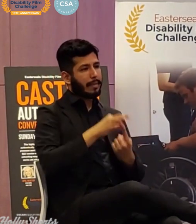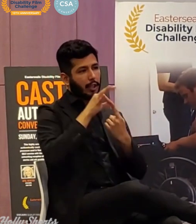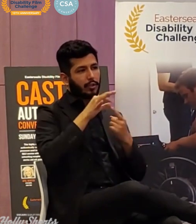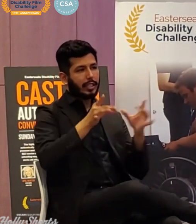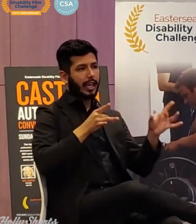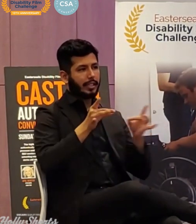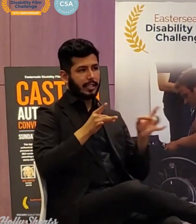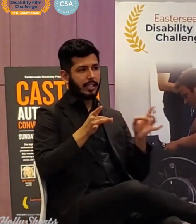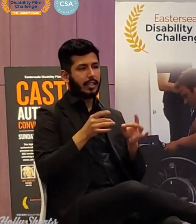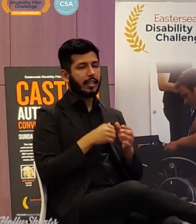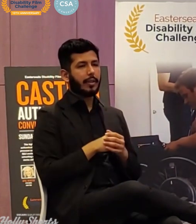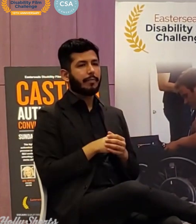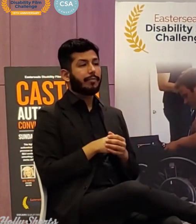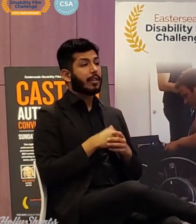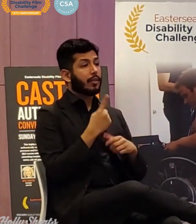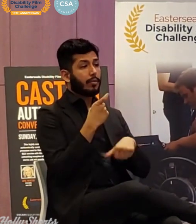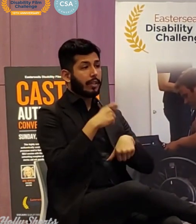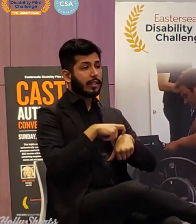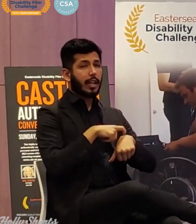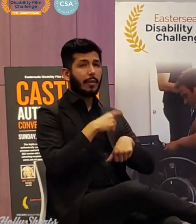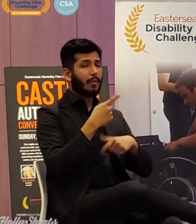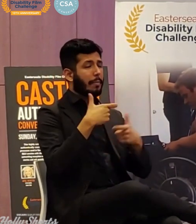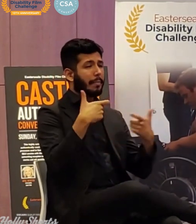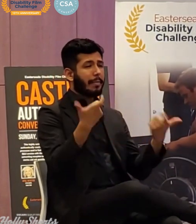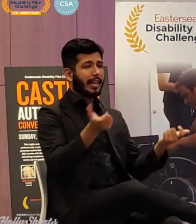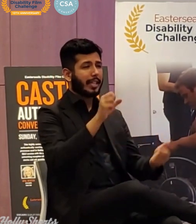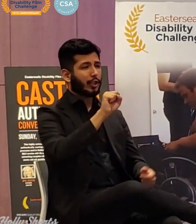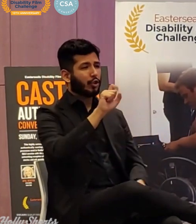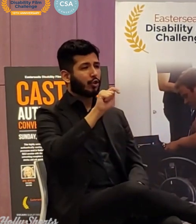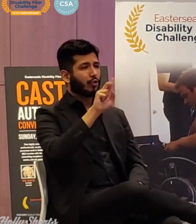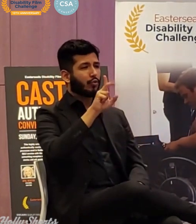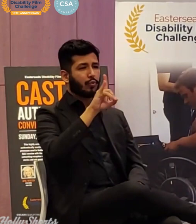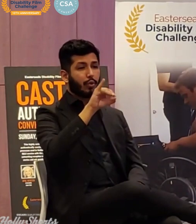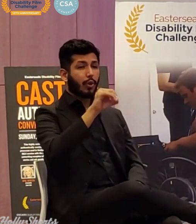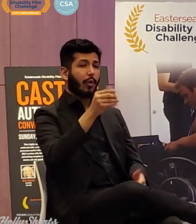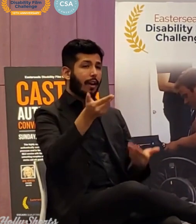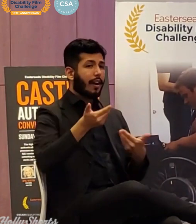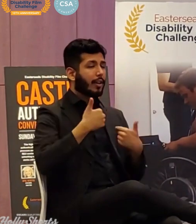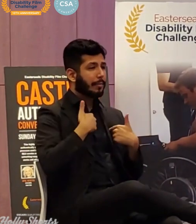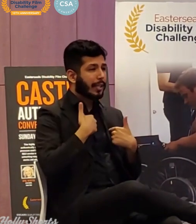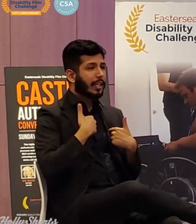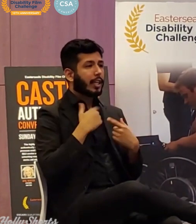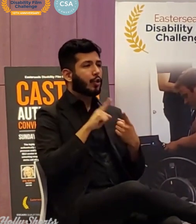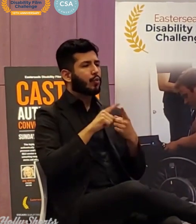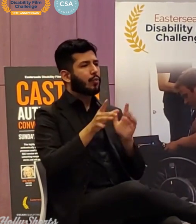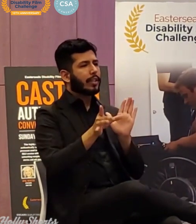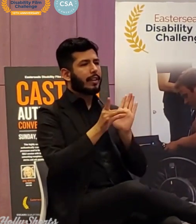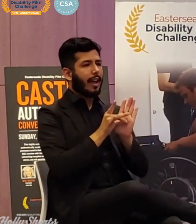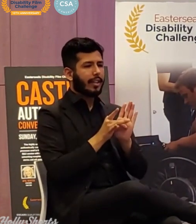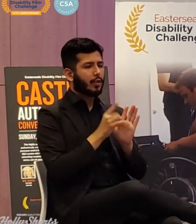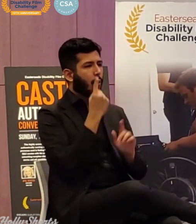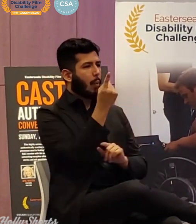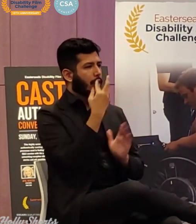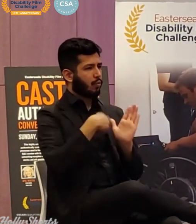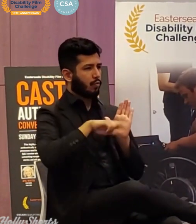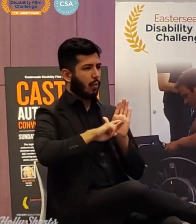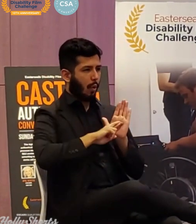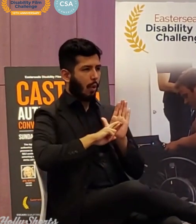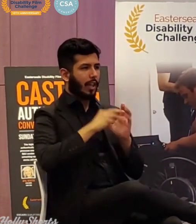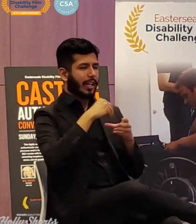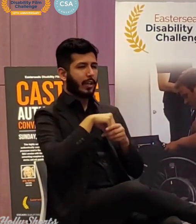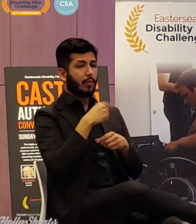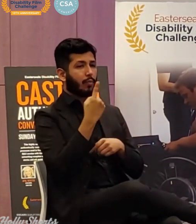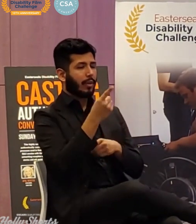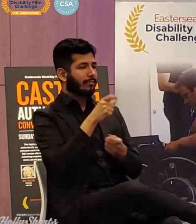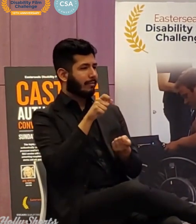was hired by, you know, a large studio, and to cast a particular role and a particular group